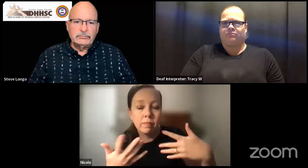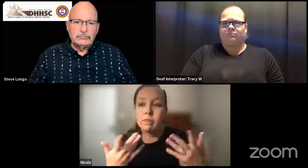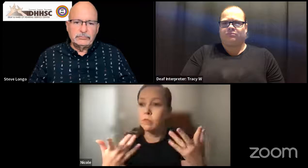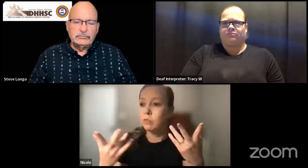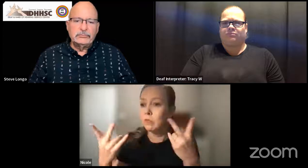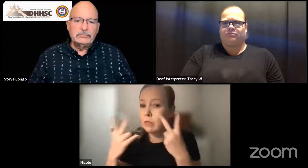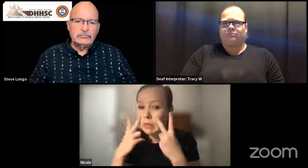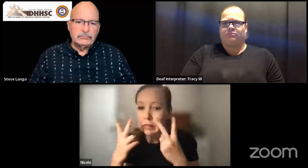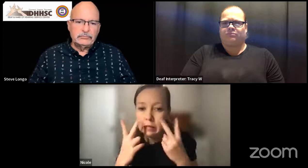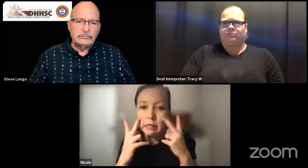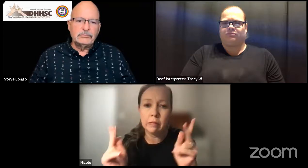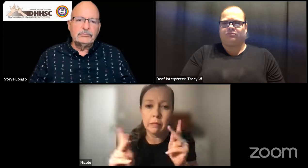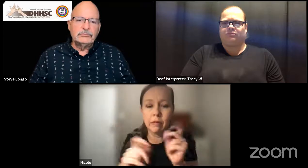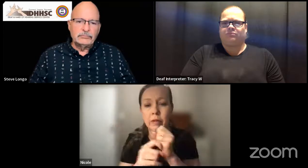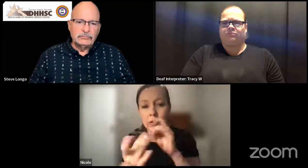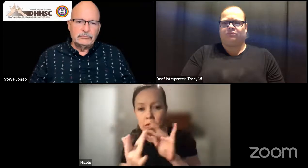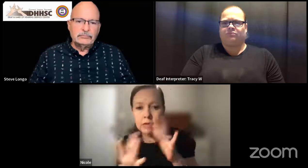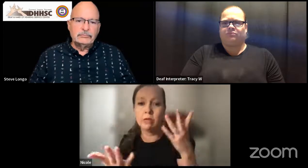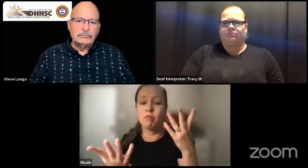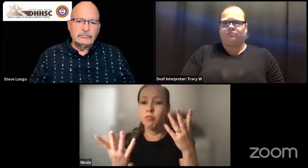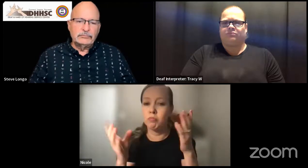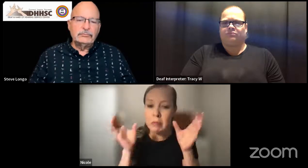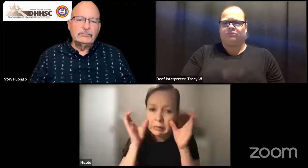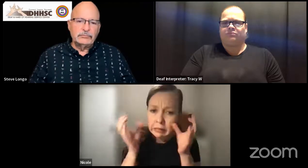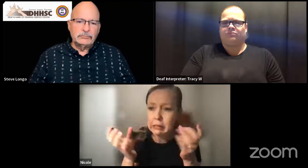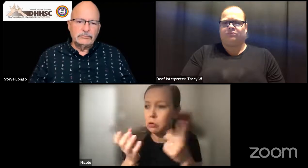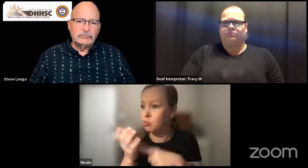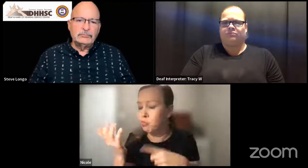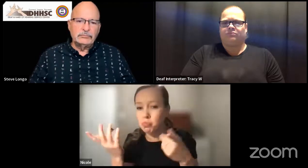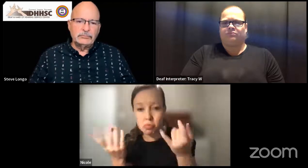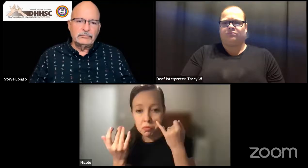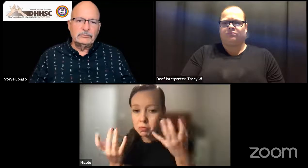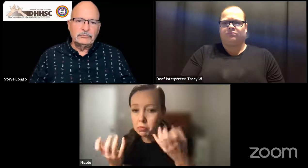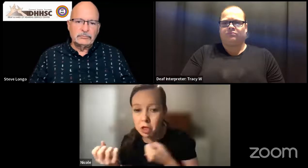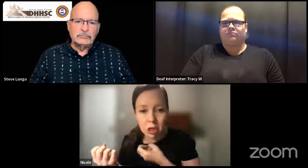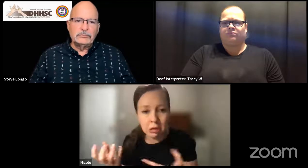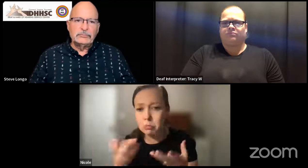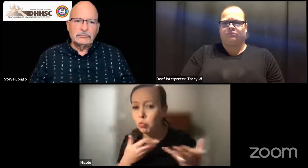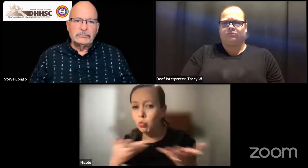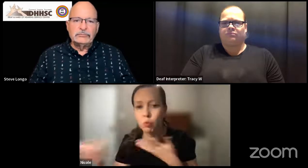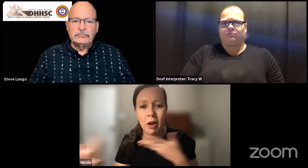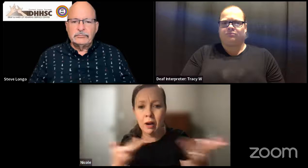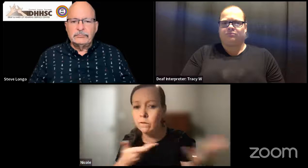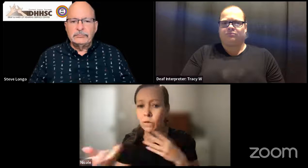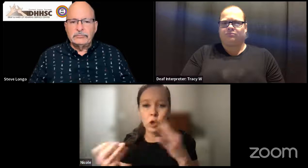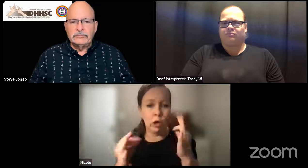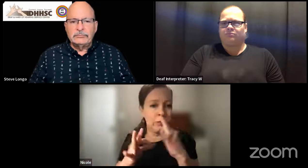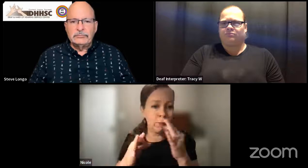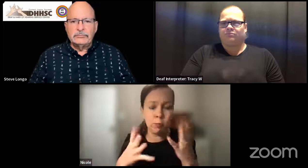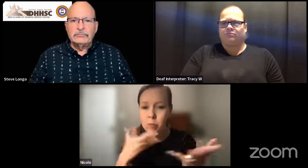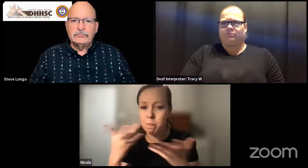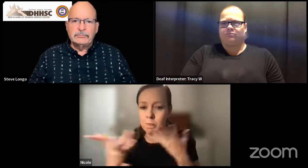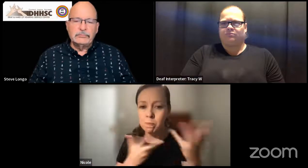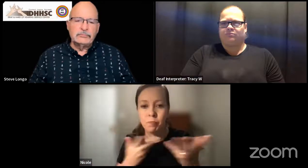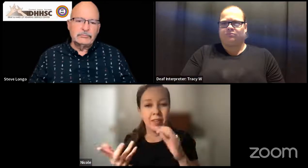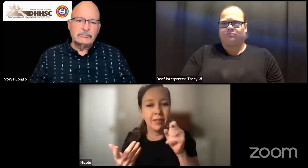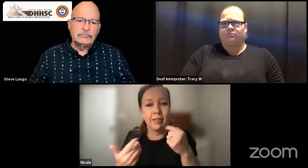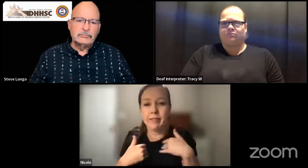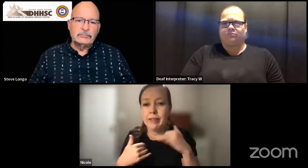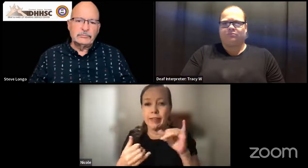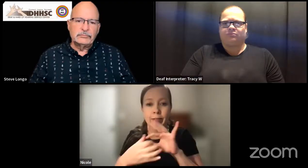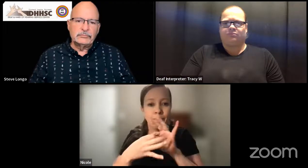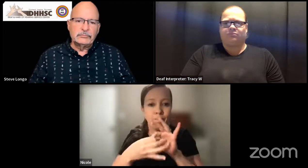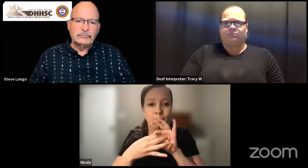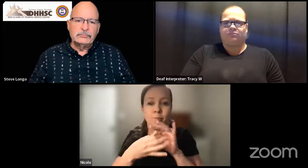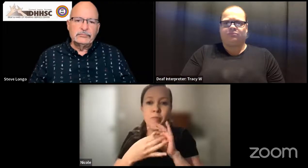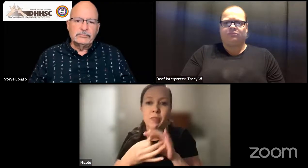there. I really wanted to have that time with people and to see people and make that contact in person and just get a feel for